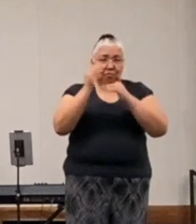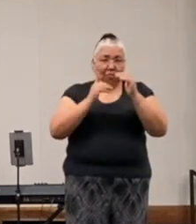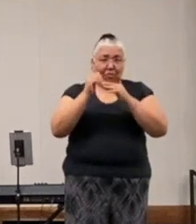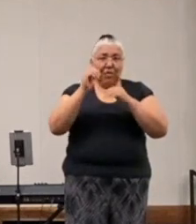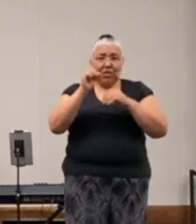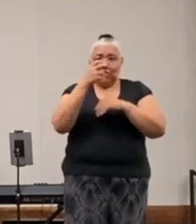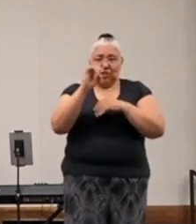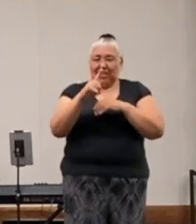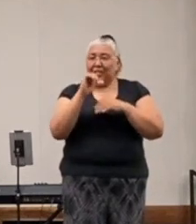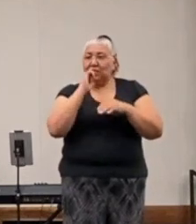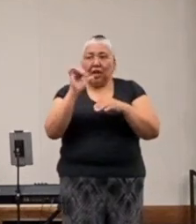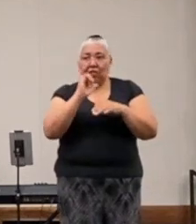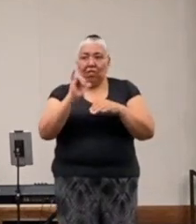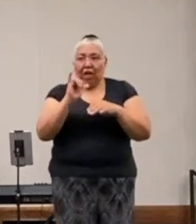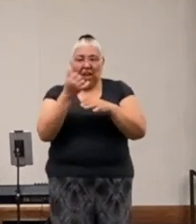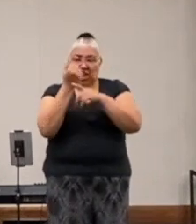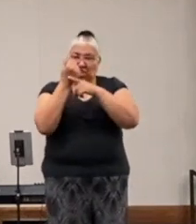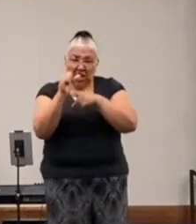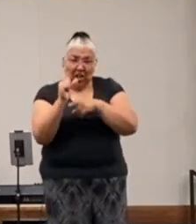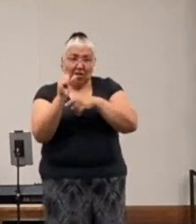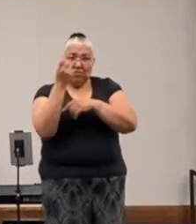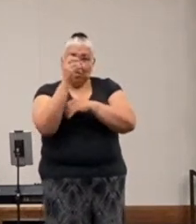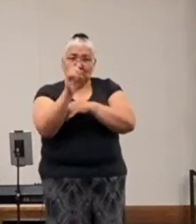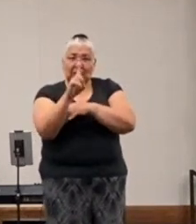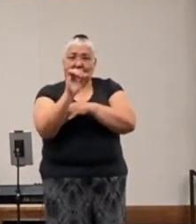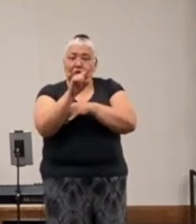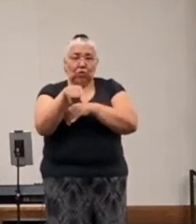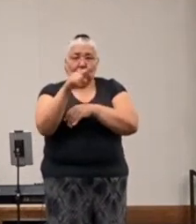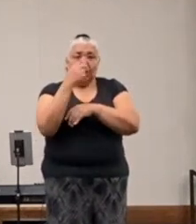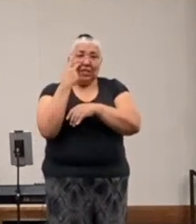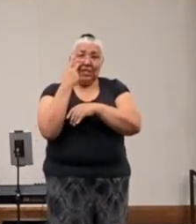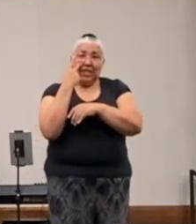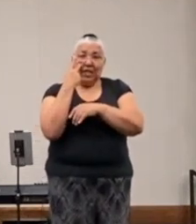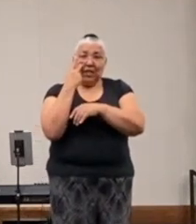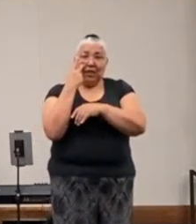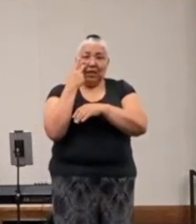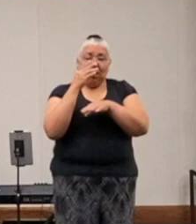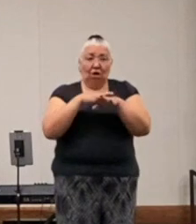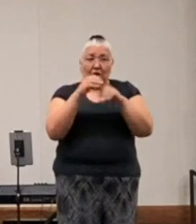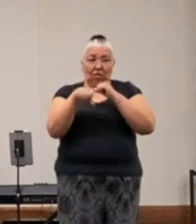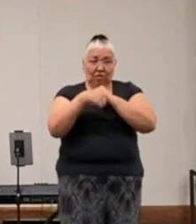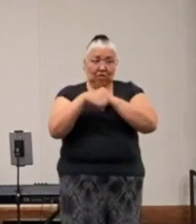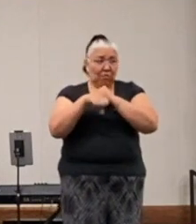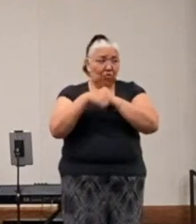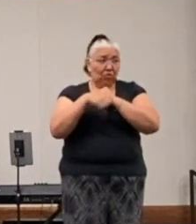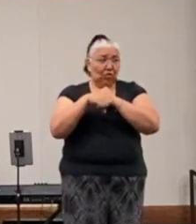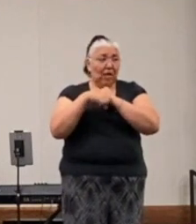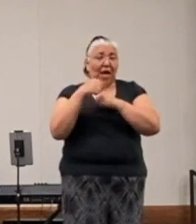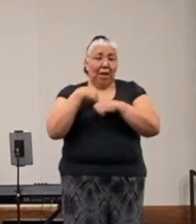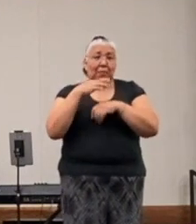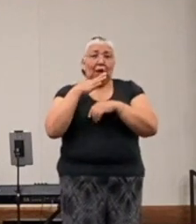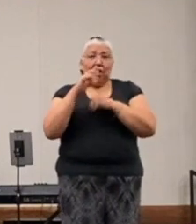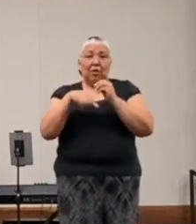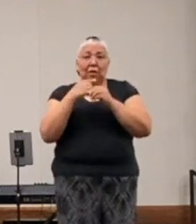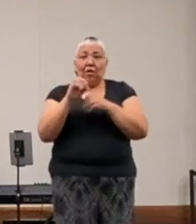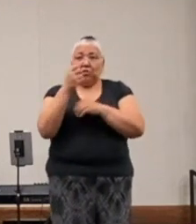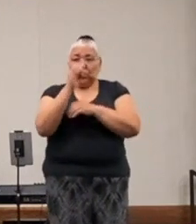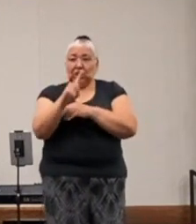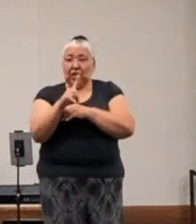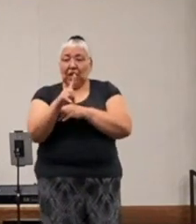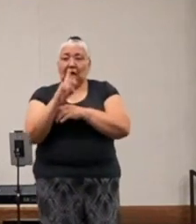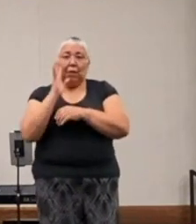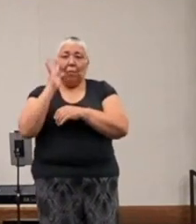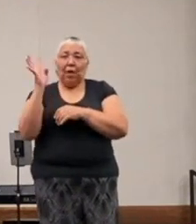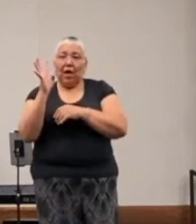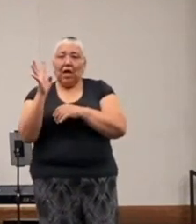Sheds, not like a tough shed that you see on the commercials, right? I'm talking about a shed made out of